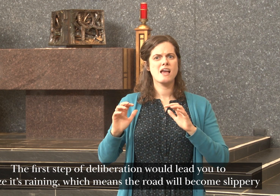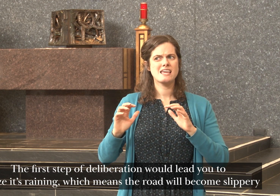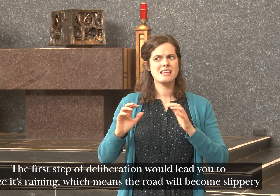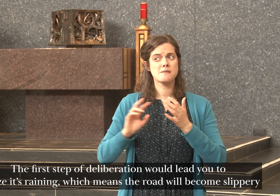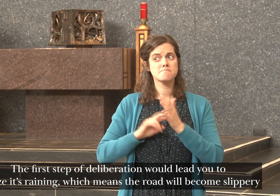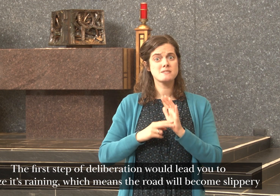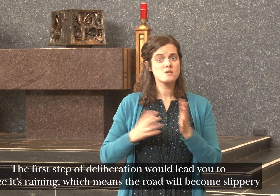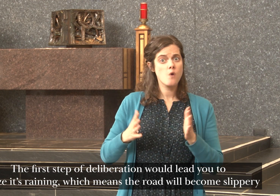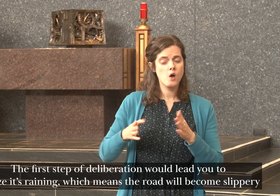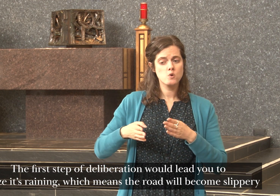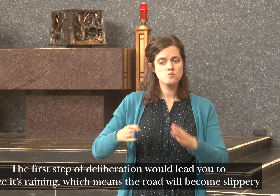will become slippery